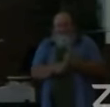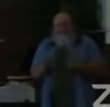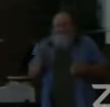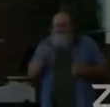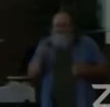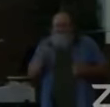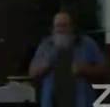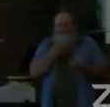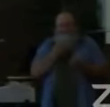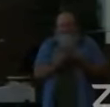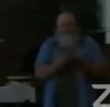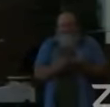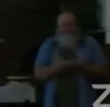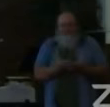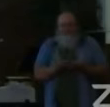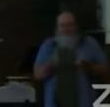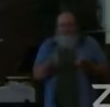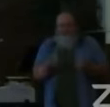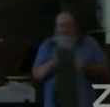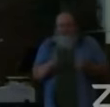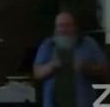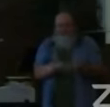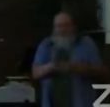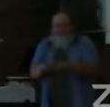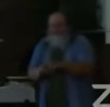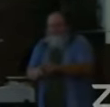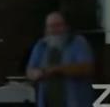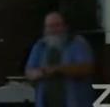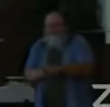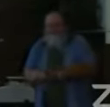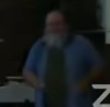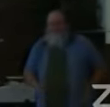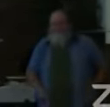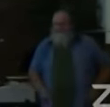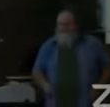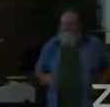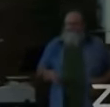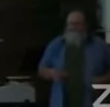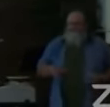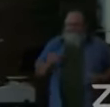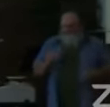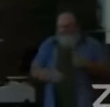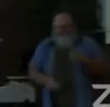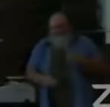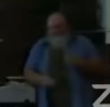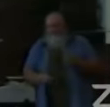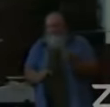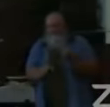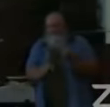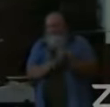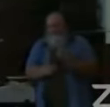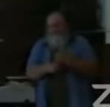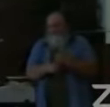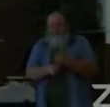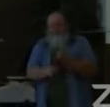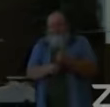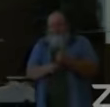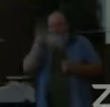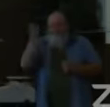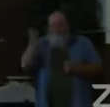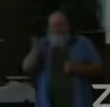I highlighted it in red. Sufferings produce perseverance. What's perseverance? Your ability to keep